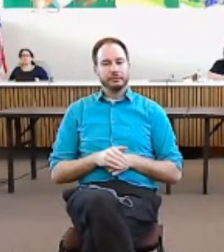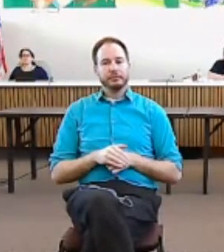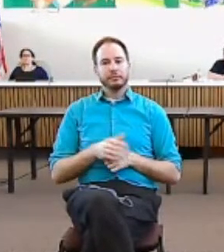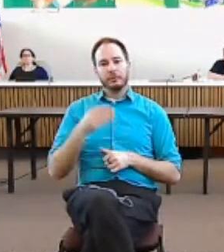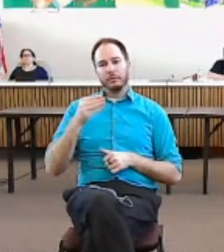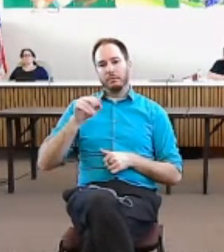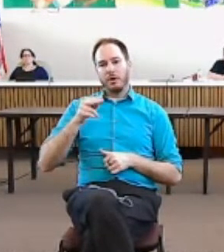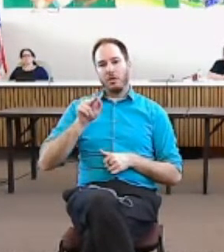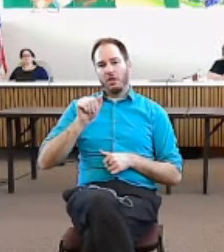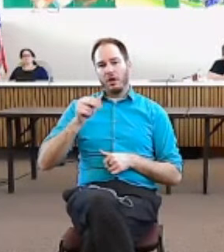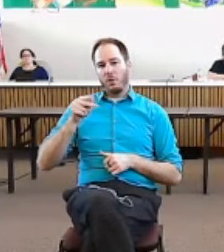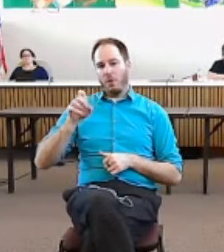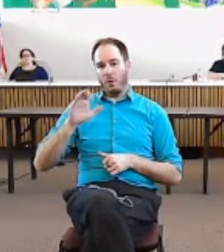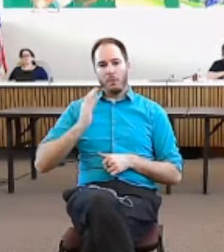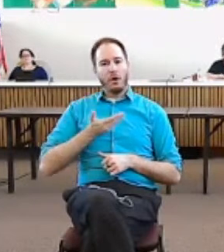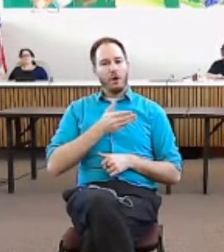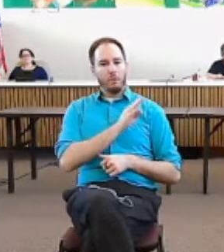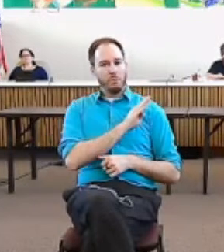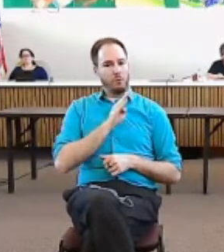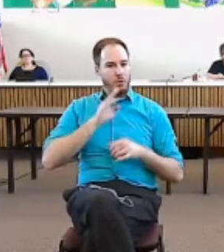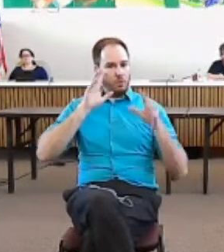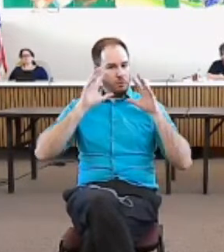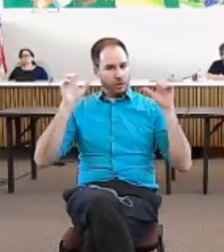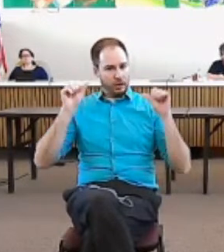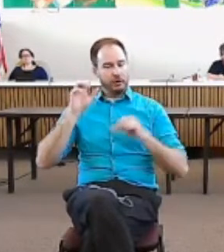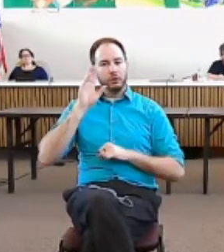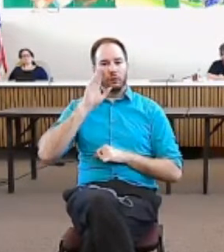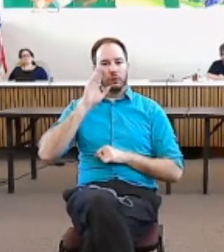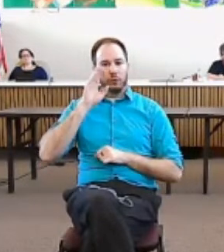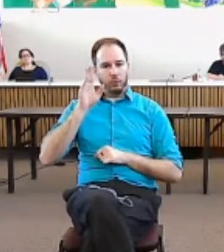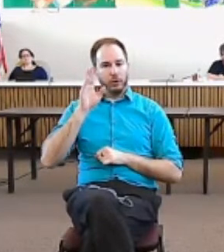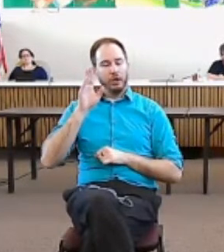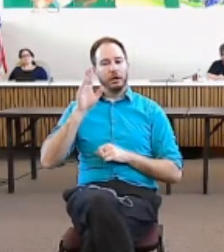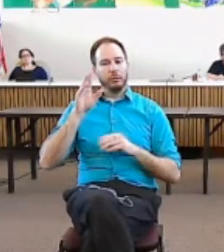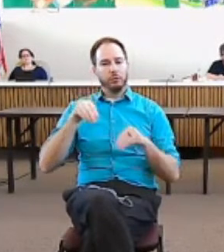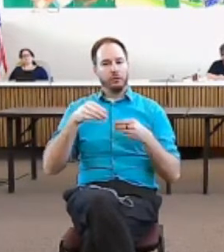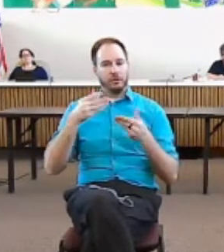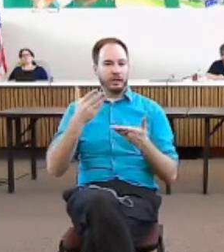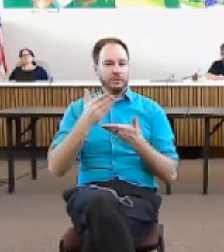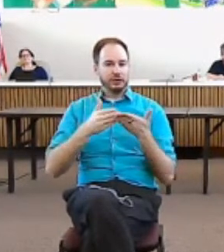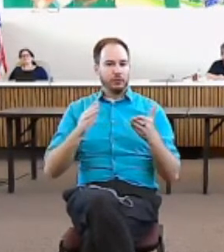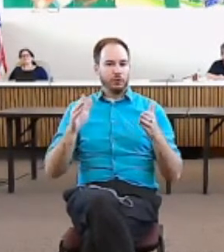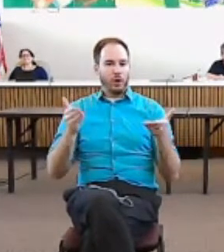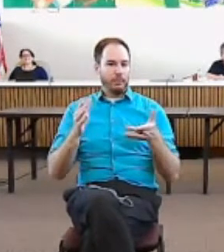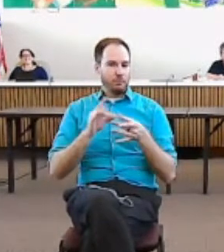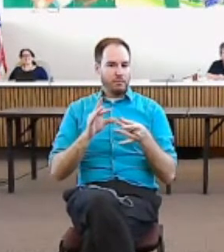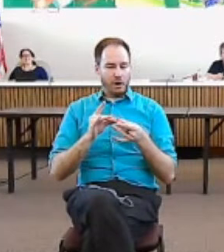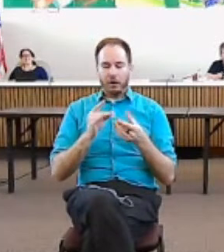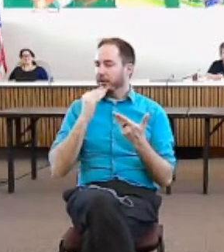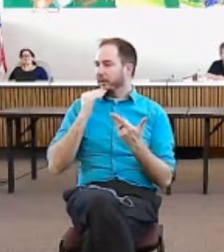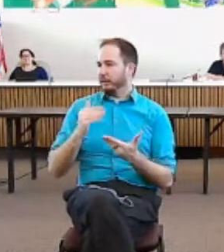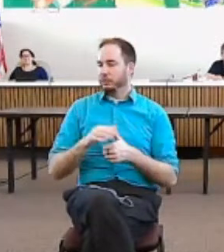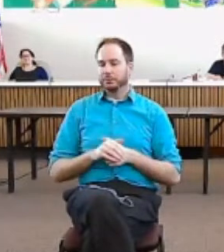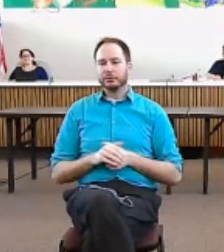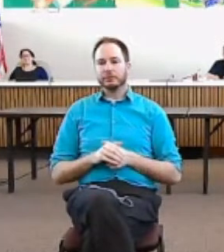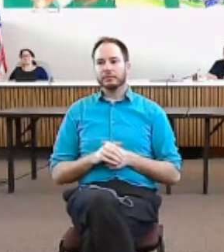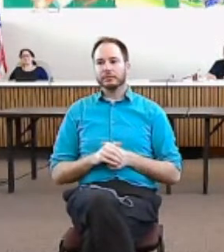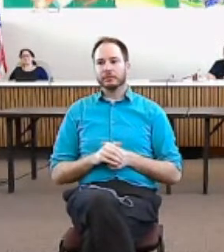Martha Hope, our board president, will give some welcoming remarks. Great, thank you.